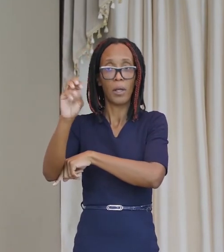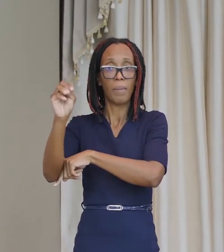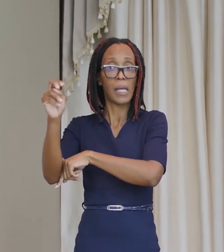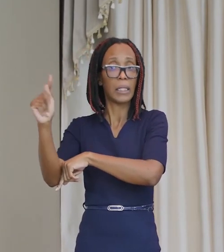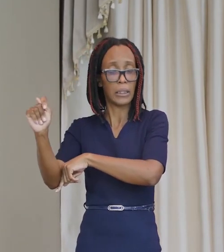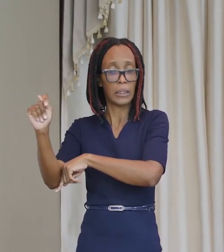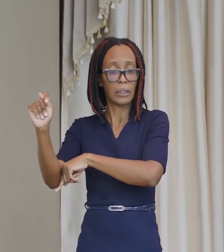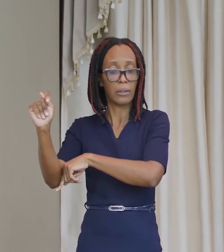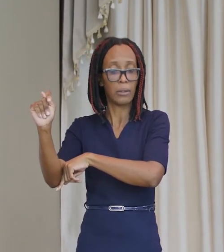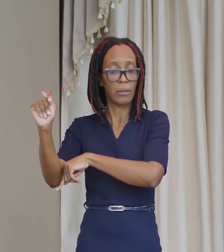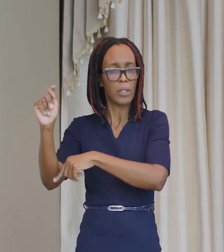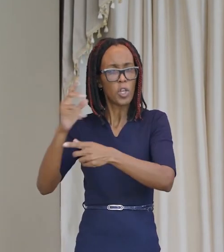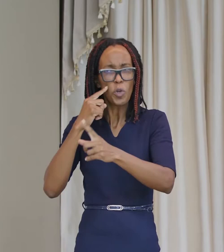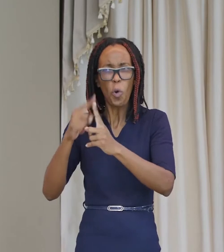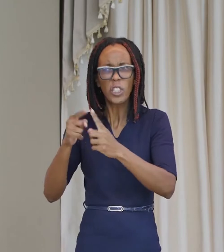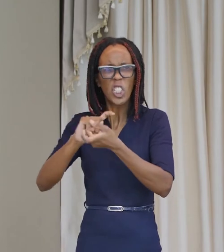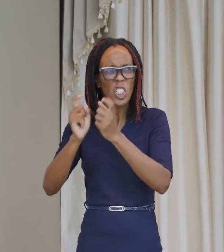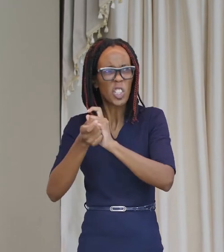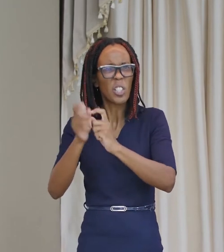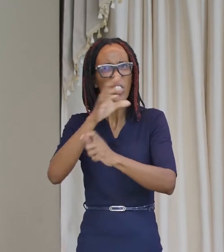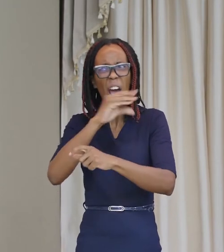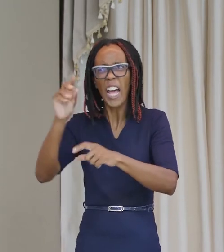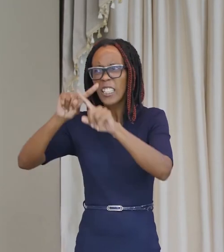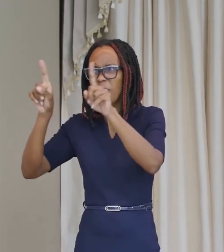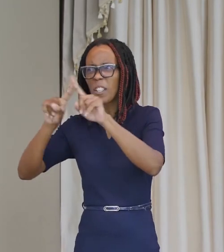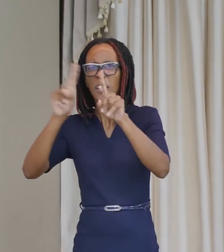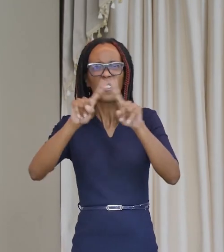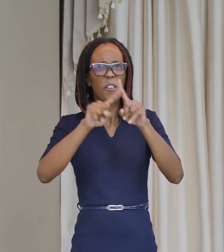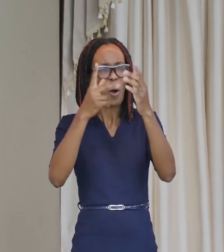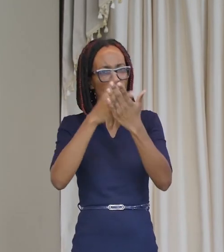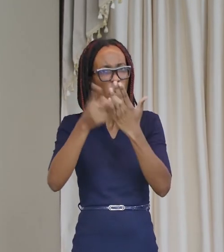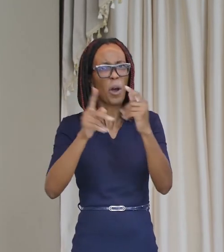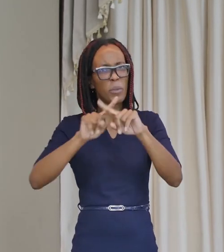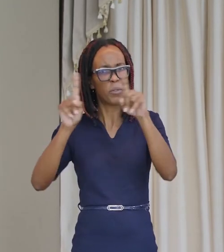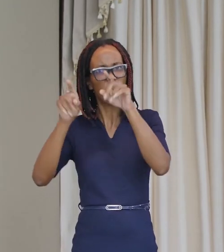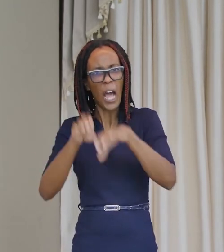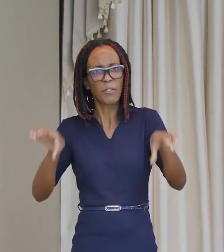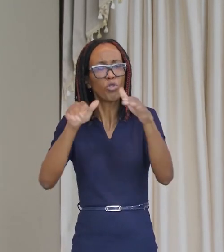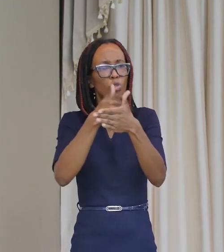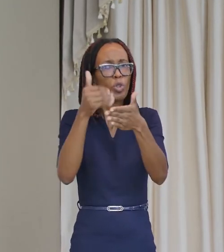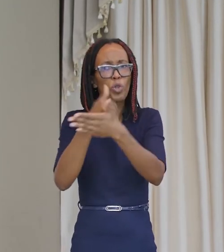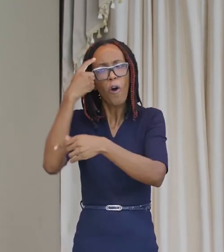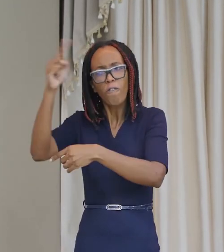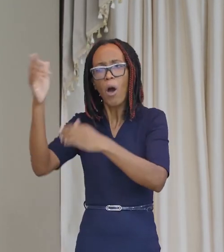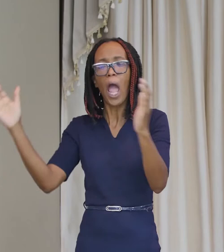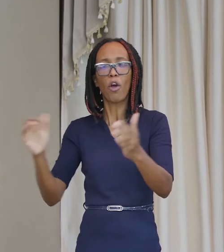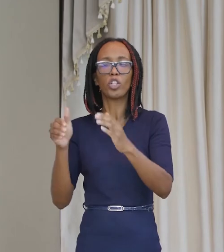of change and innovation in our delivery of program activities as we continue to engage young